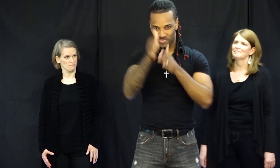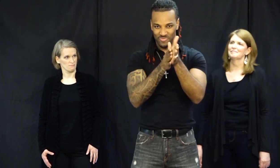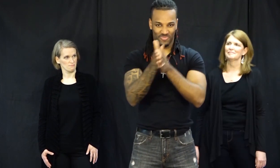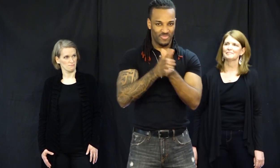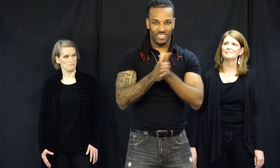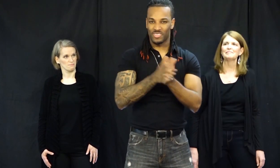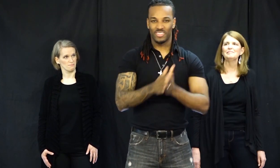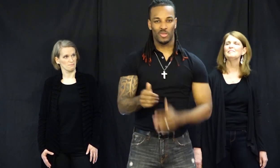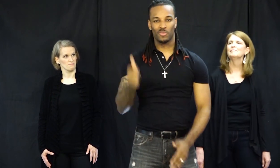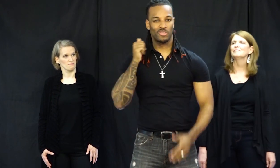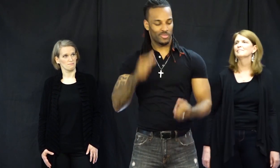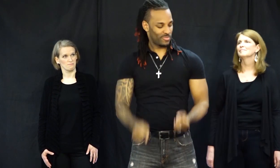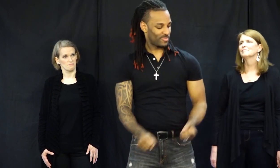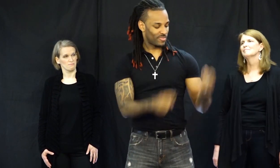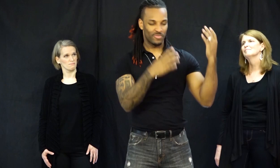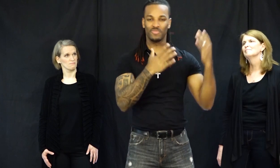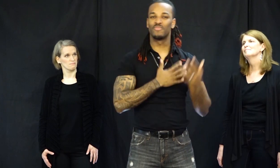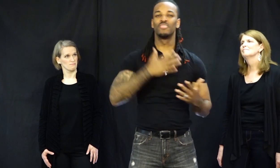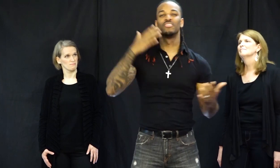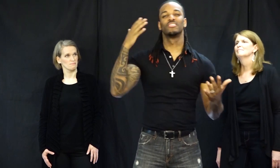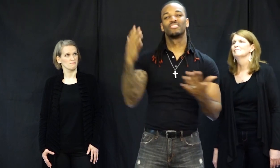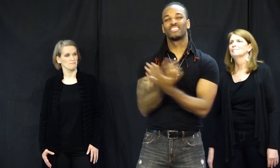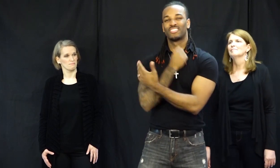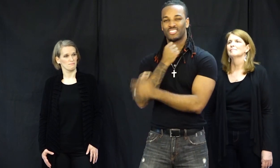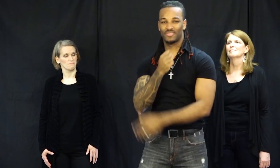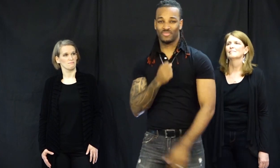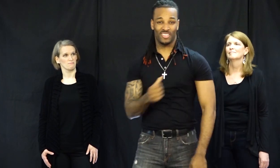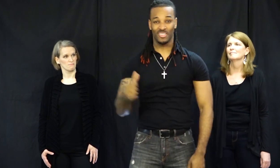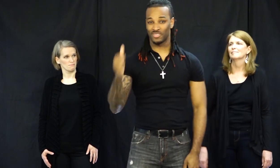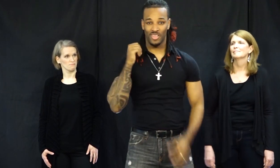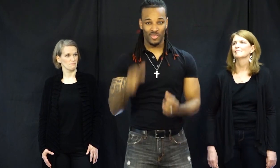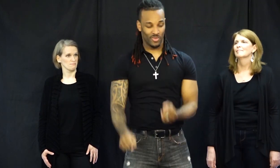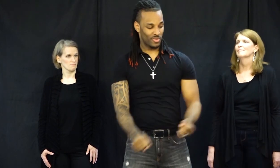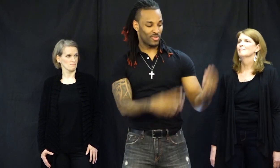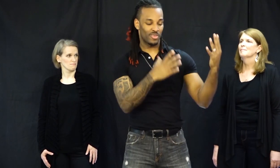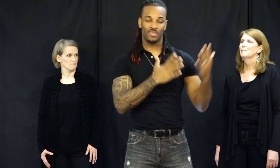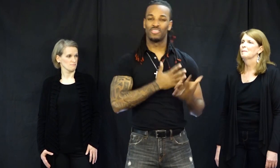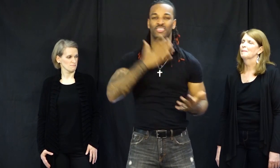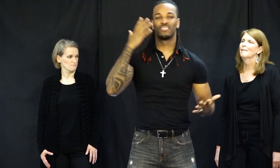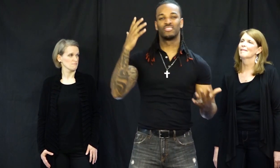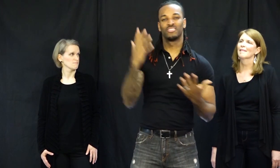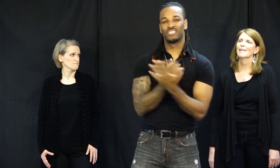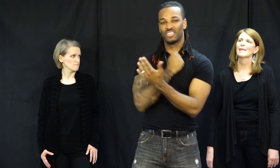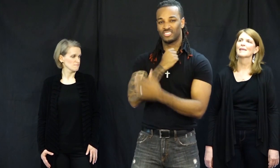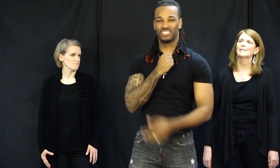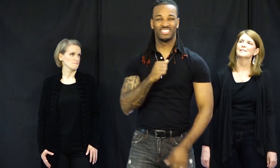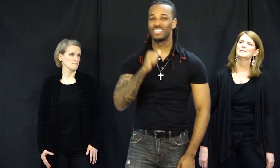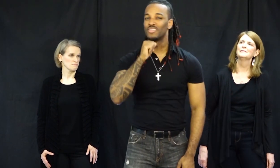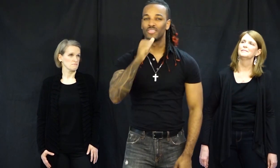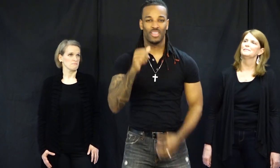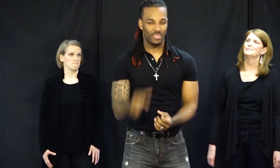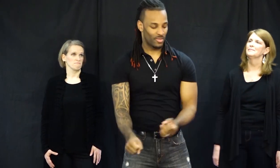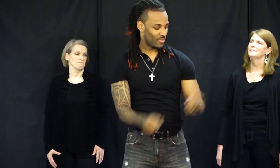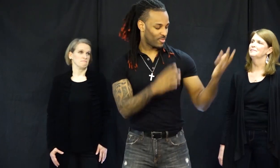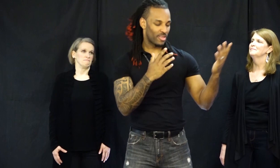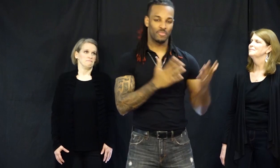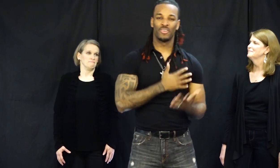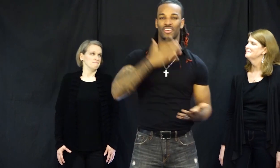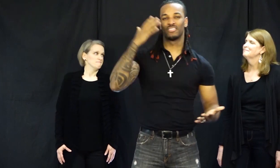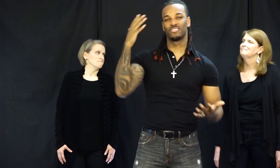scrappy, and hungry, and I'm not throwing away my shot. We gonna rise up, time to take a shot. We gonna rise up, time to take a